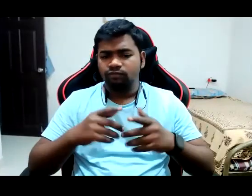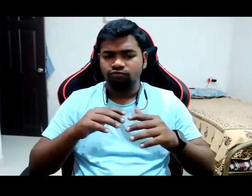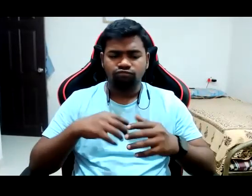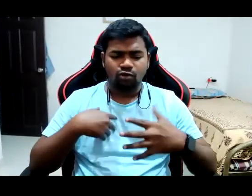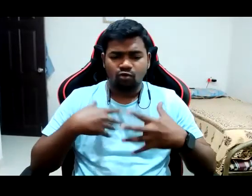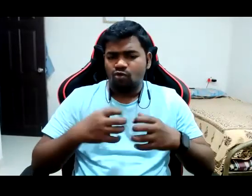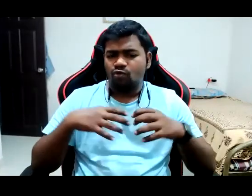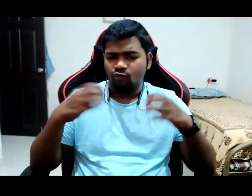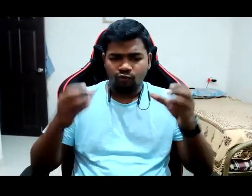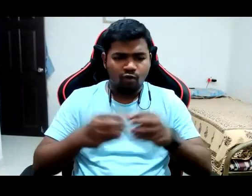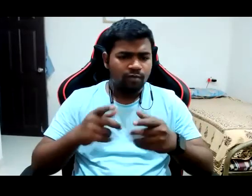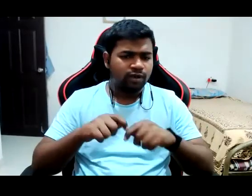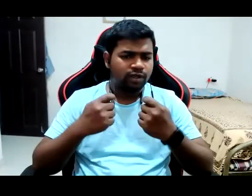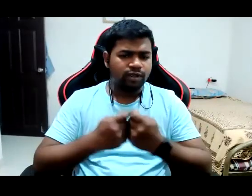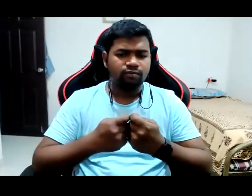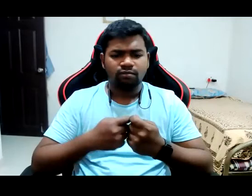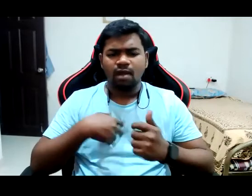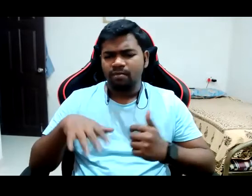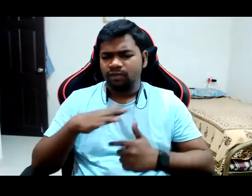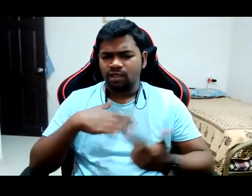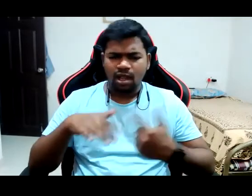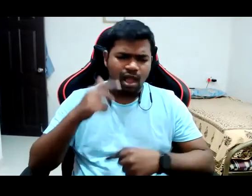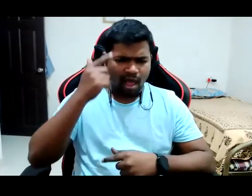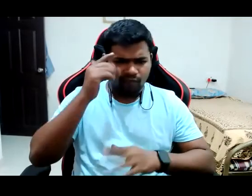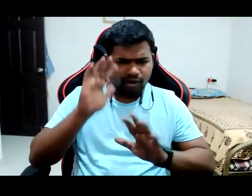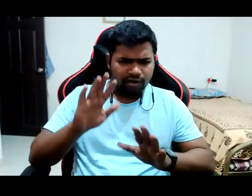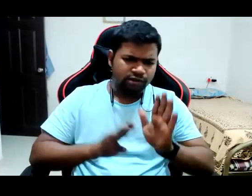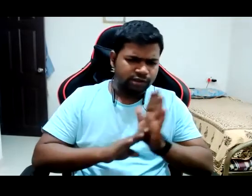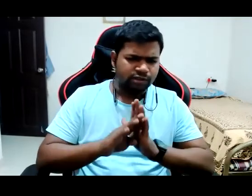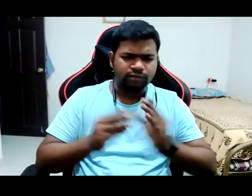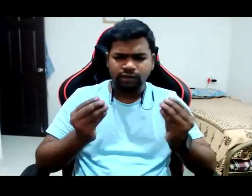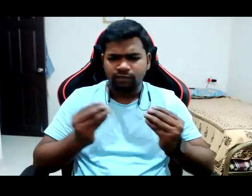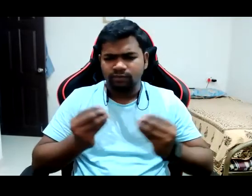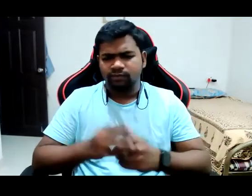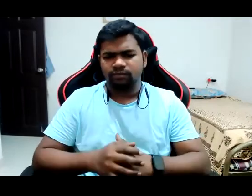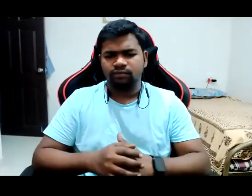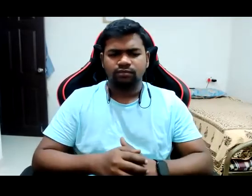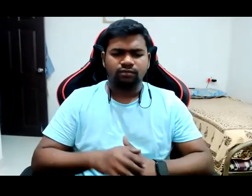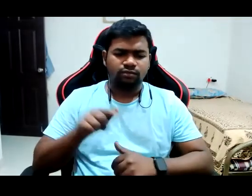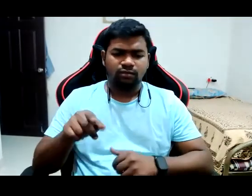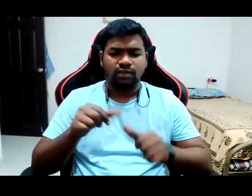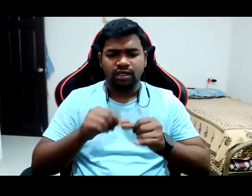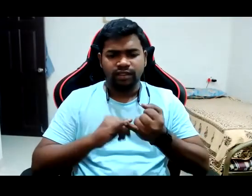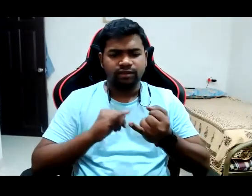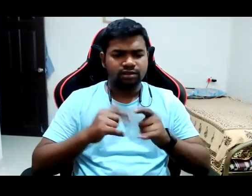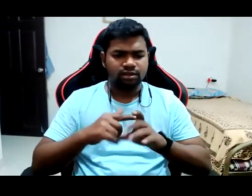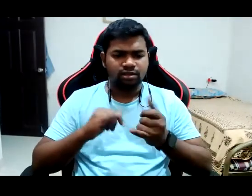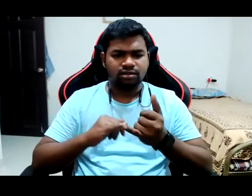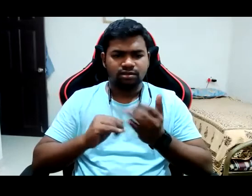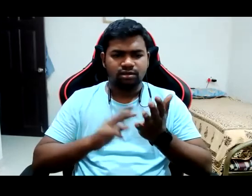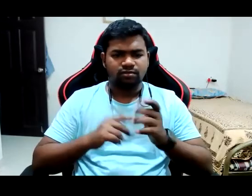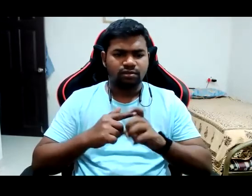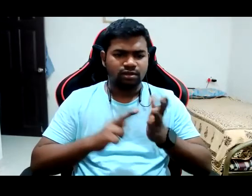So I basically have an idea to develop something on the assessment part in the, field